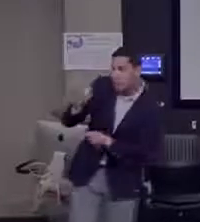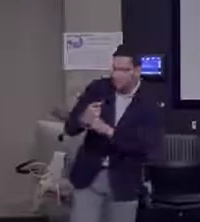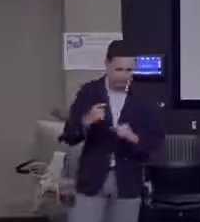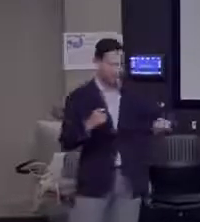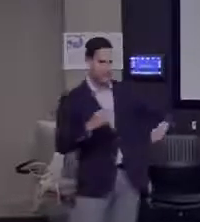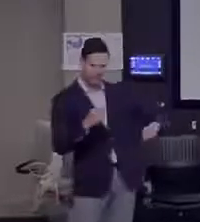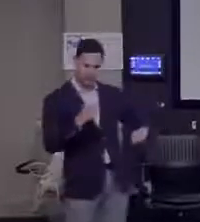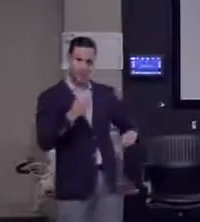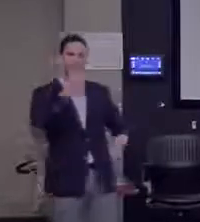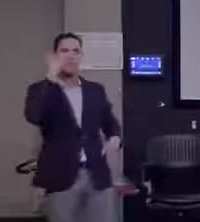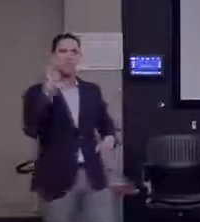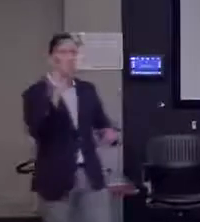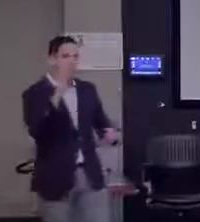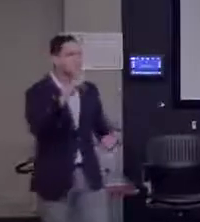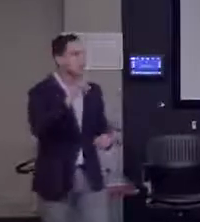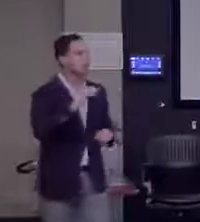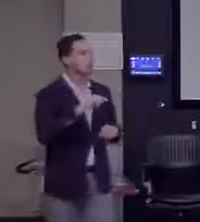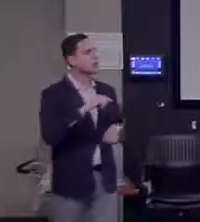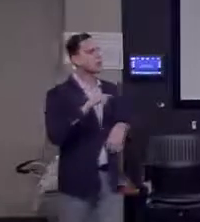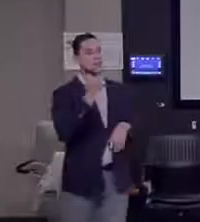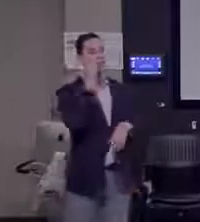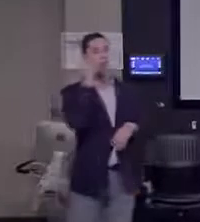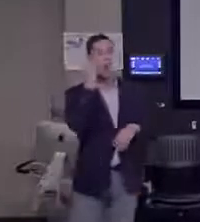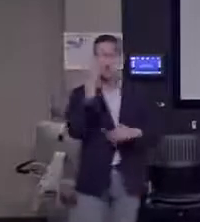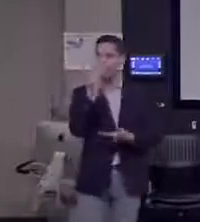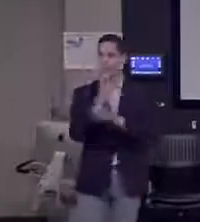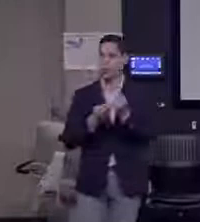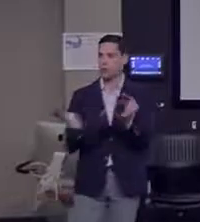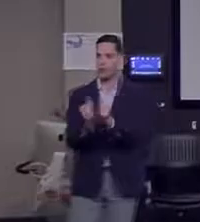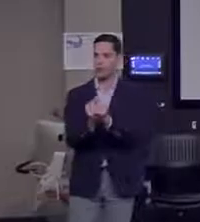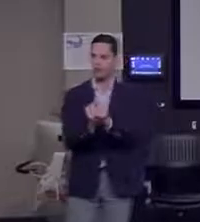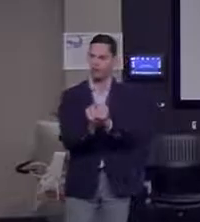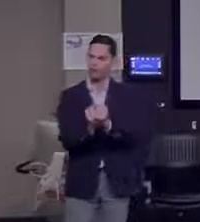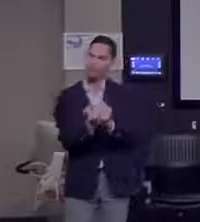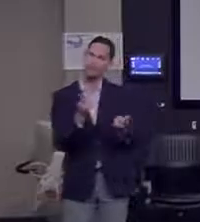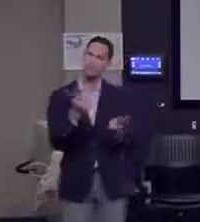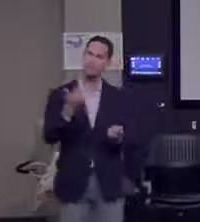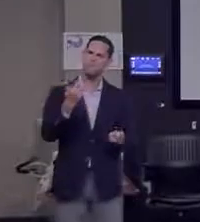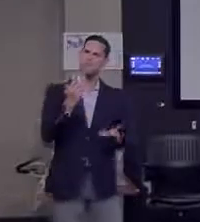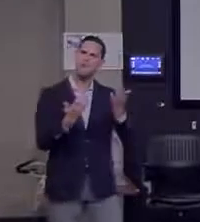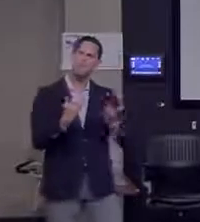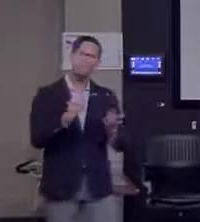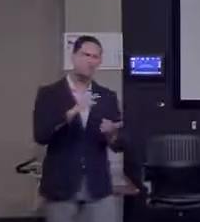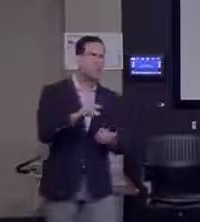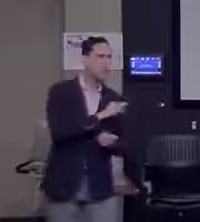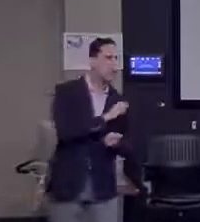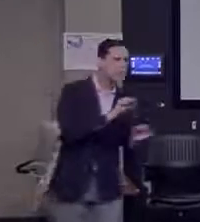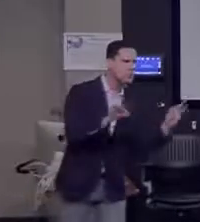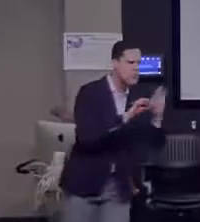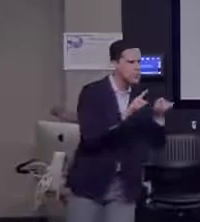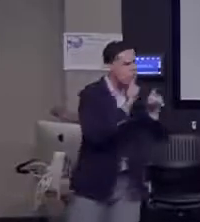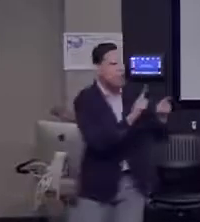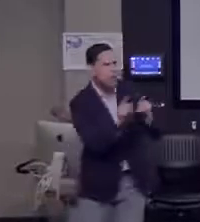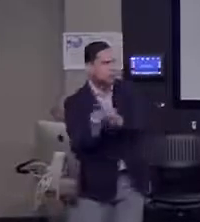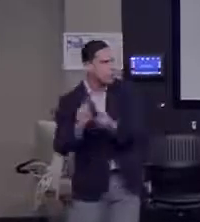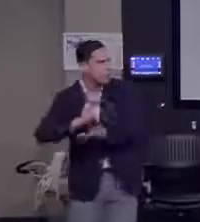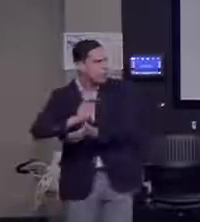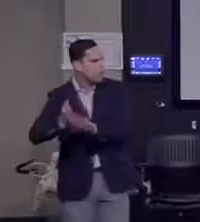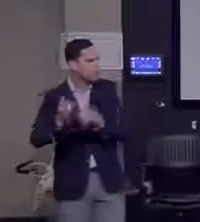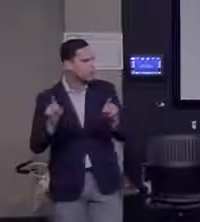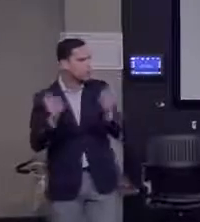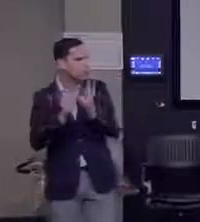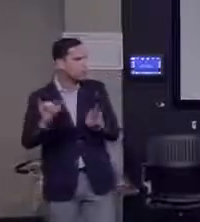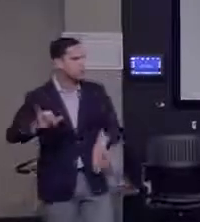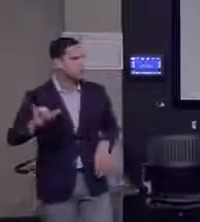better. So then you might ask, well, what about the overlap? Because there's going to be some overlap. You know, when you have a lot of quality, it probably goes with a lot of quantity. So